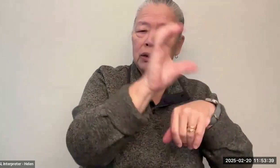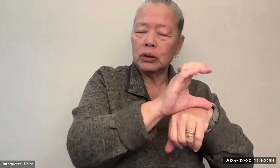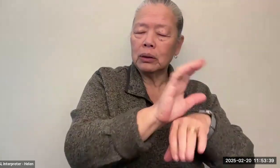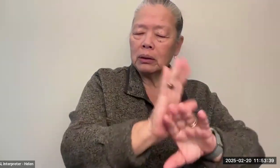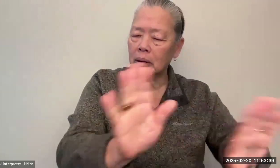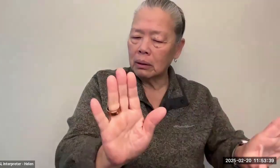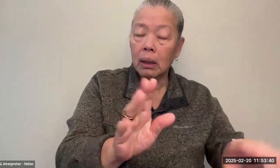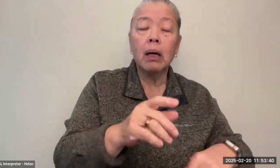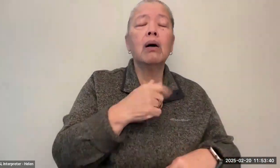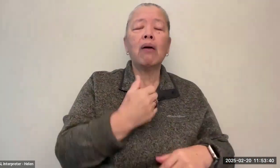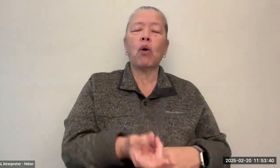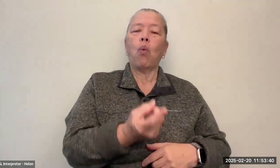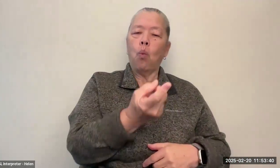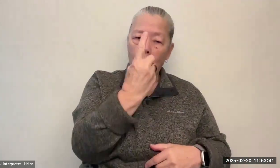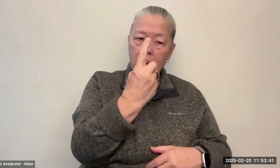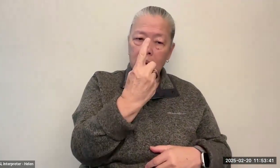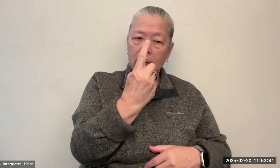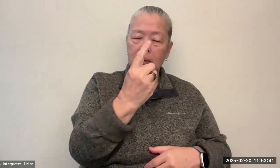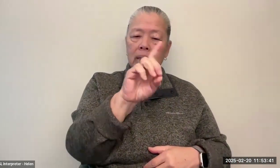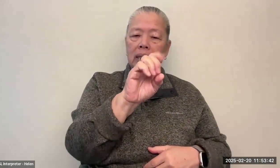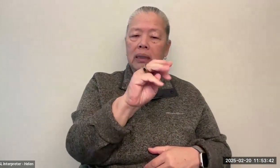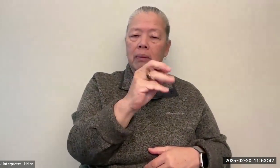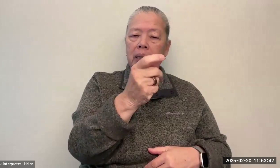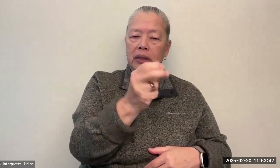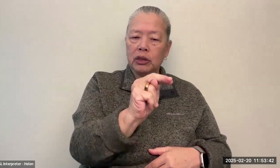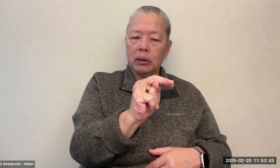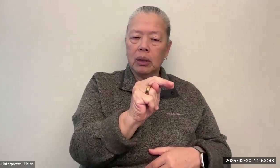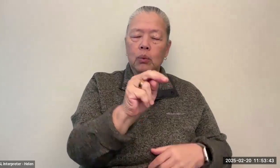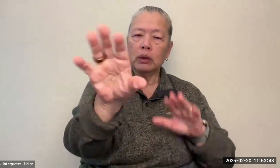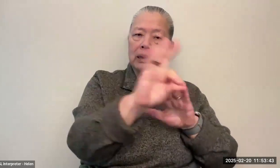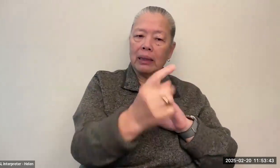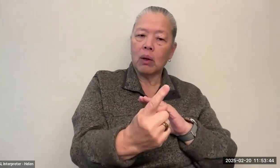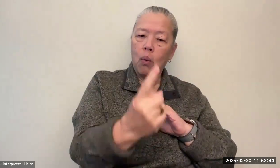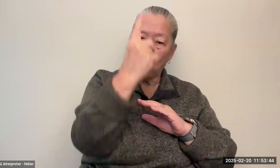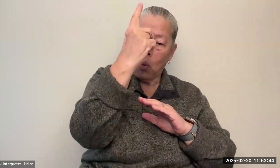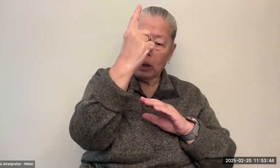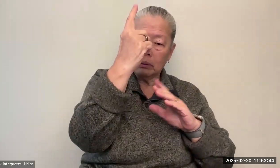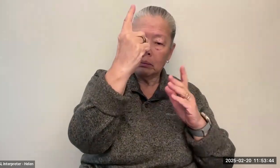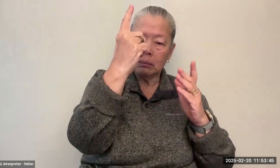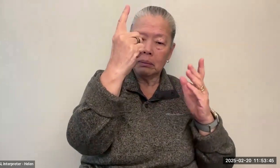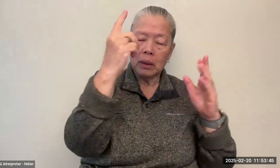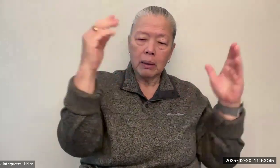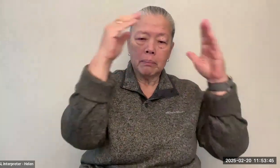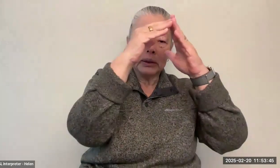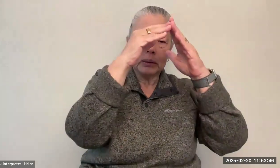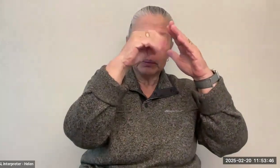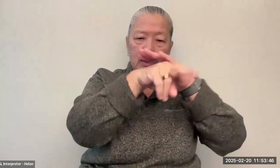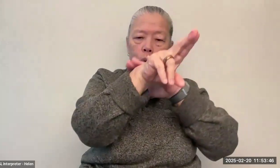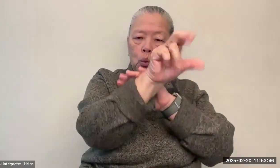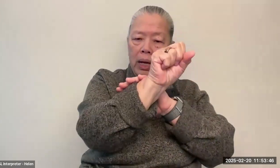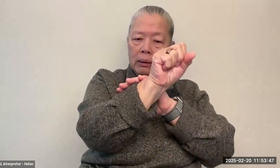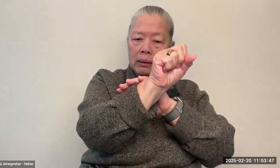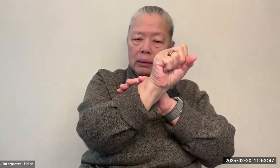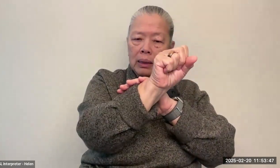one denomination. So a bishop that's elected in a jurisdiction in the US,